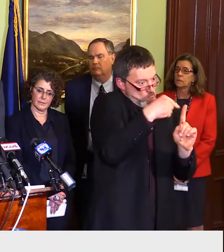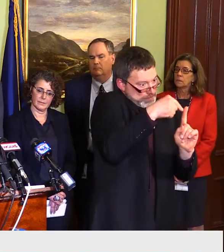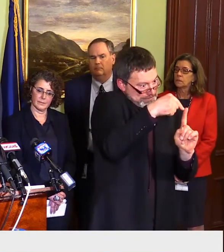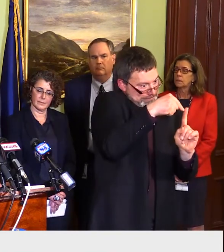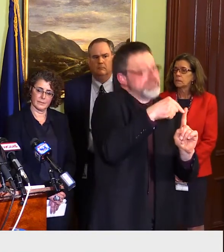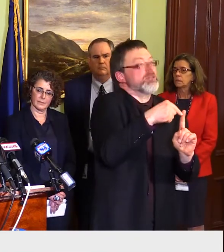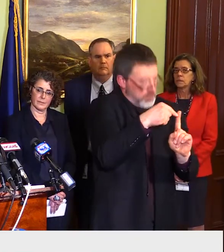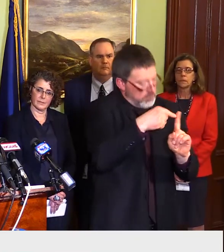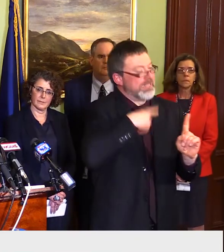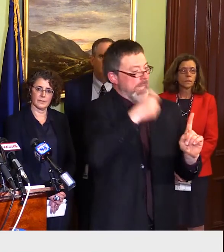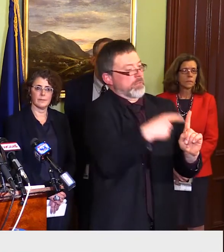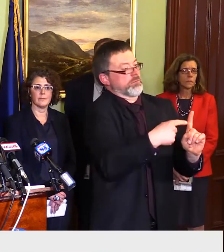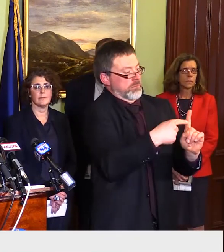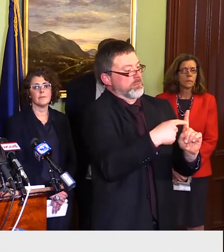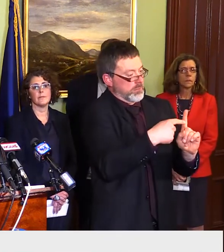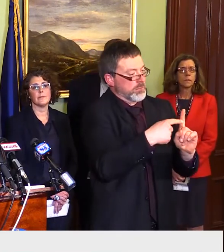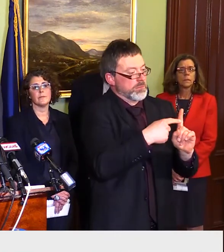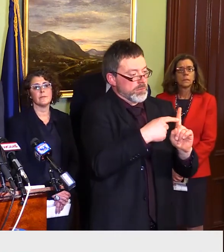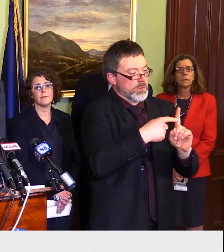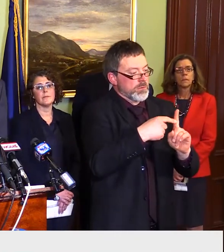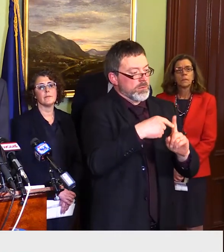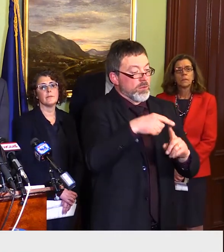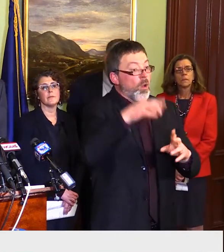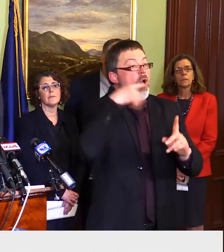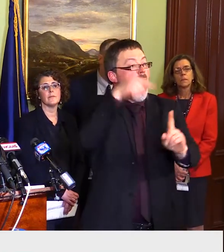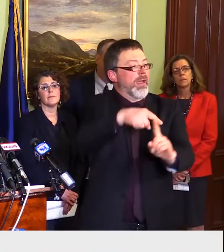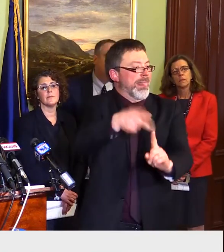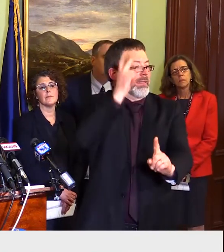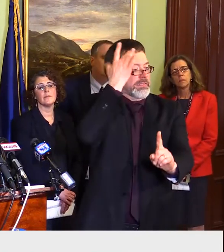general. We also hear from some people who have had